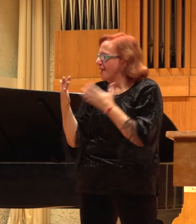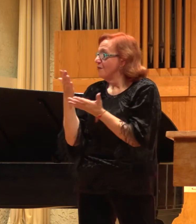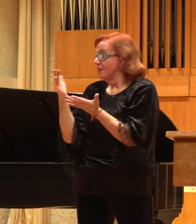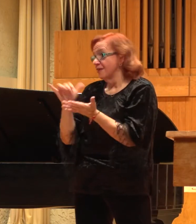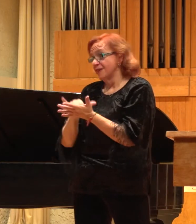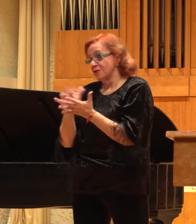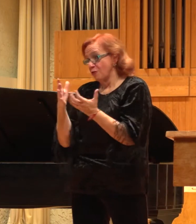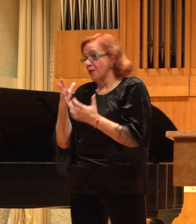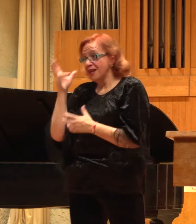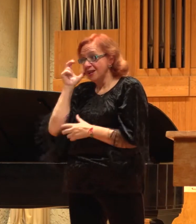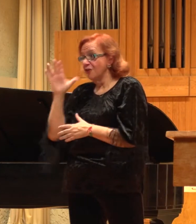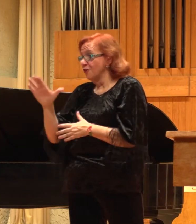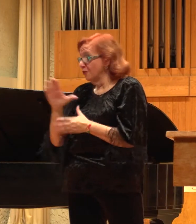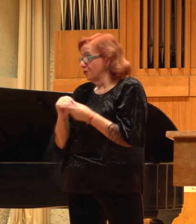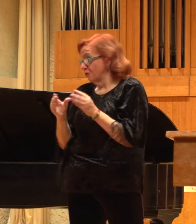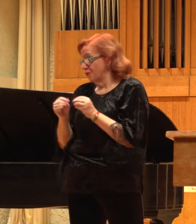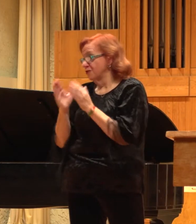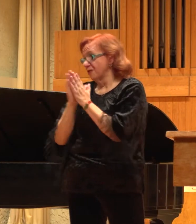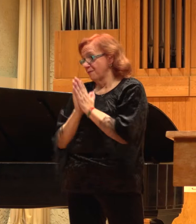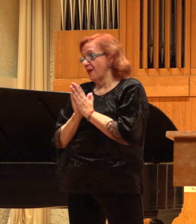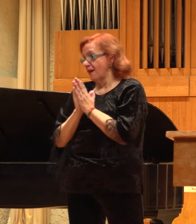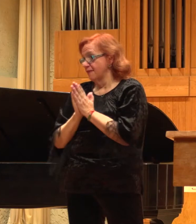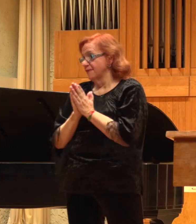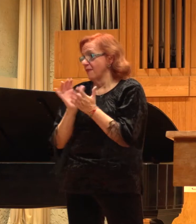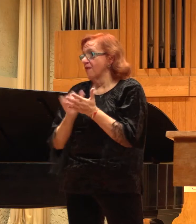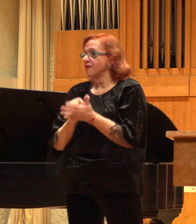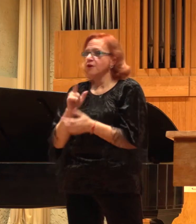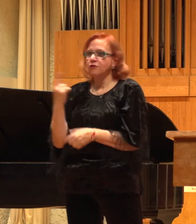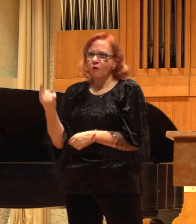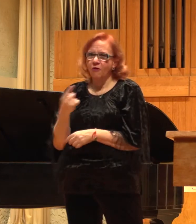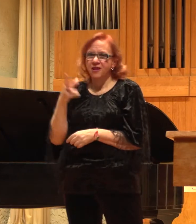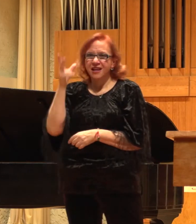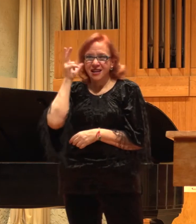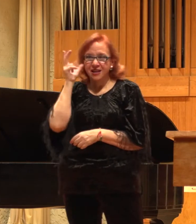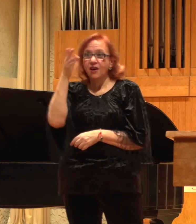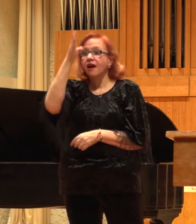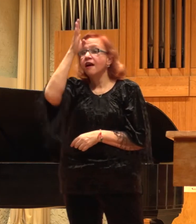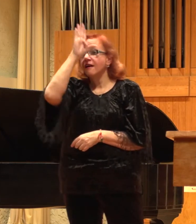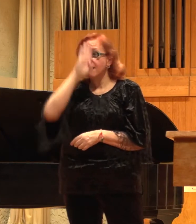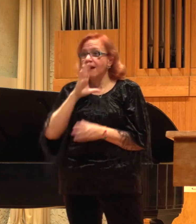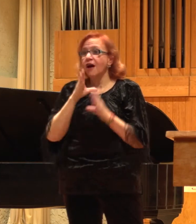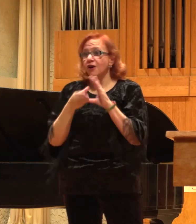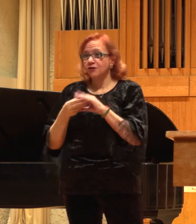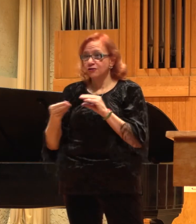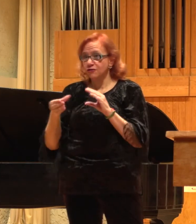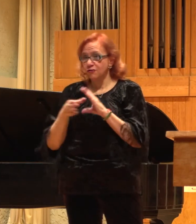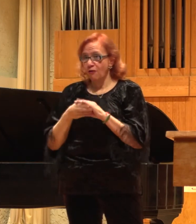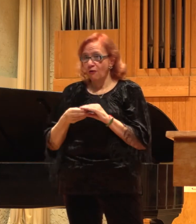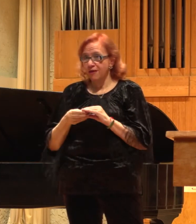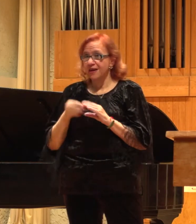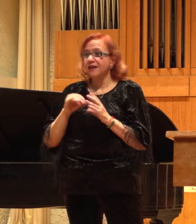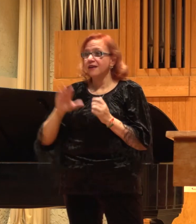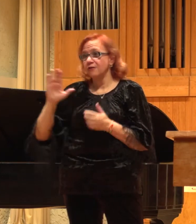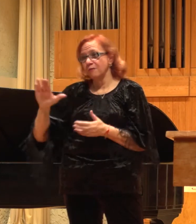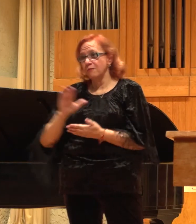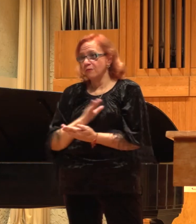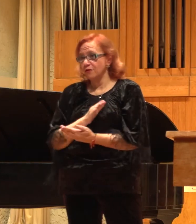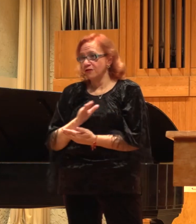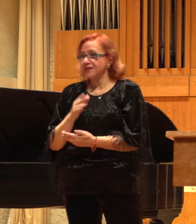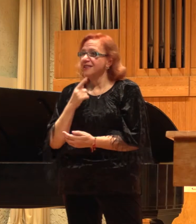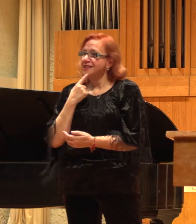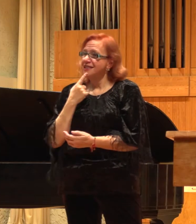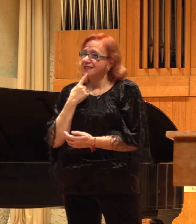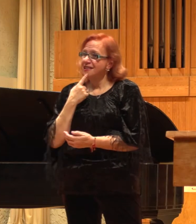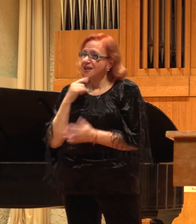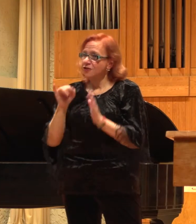to hear her story, she prays that you will only hear God's story through her music. She says